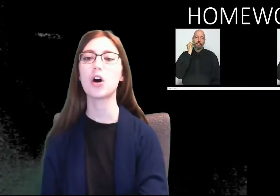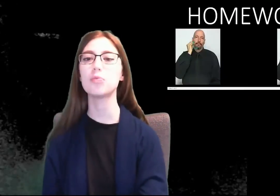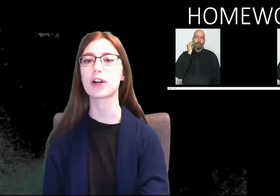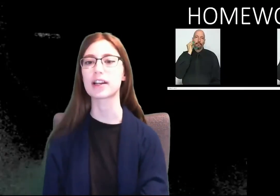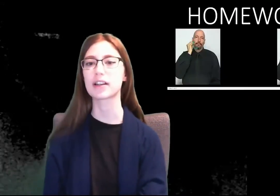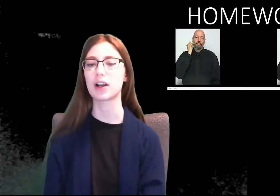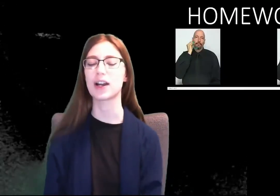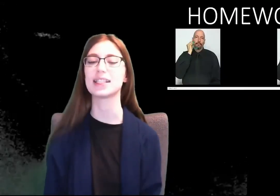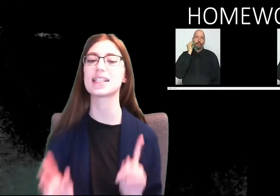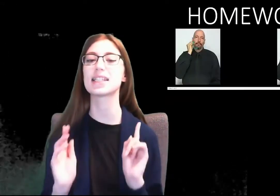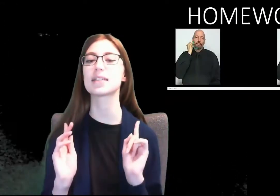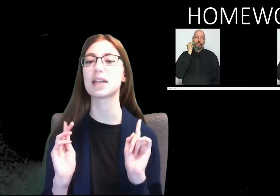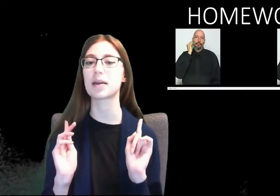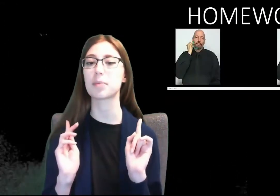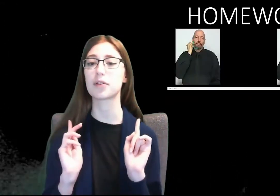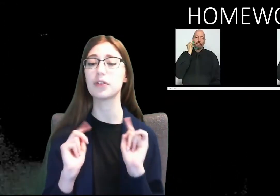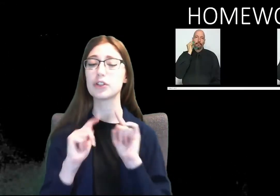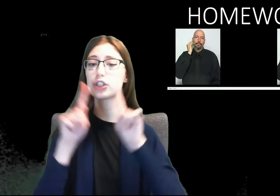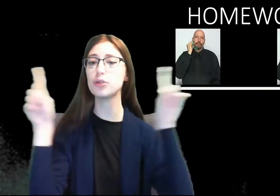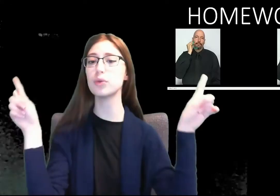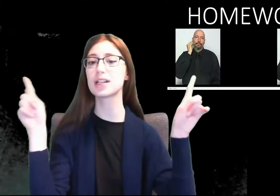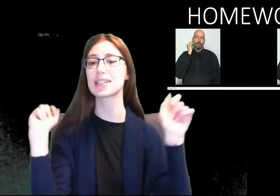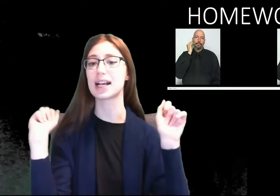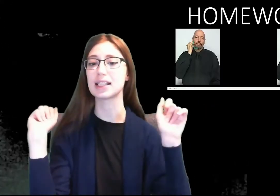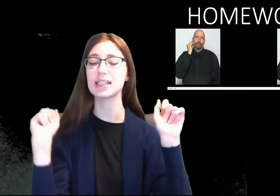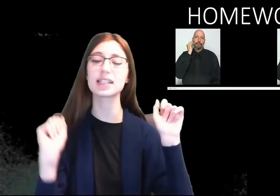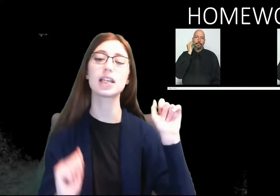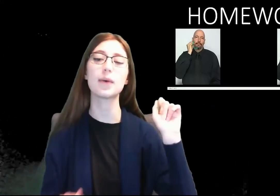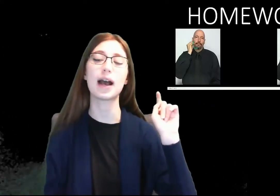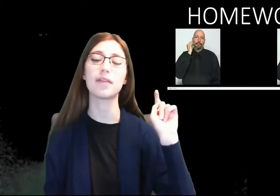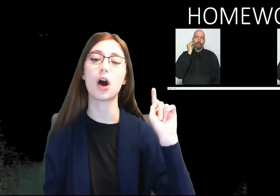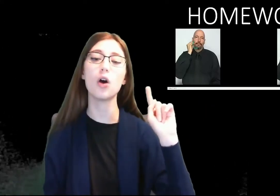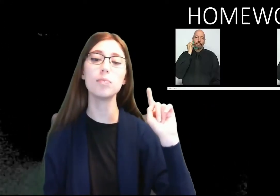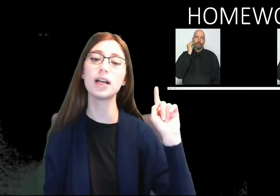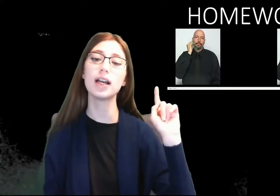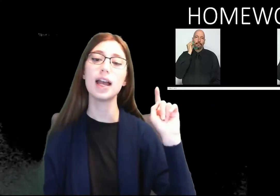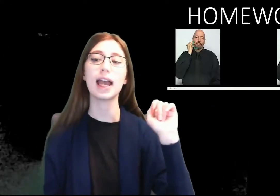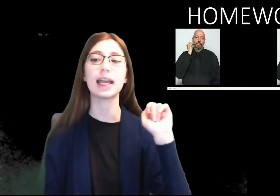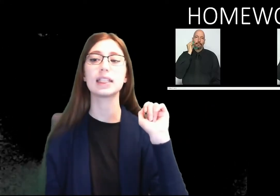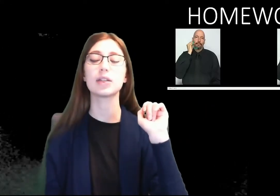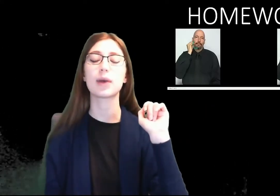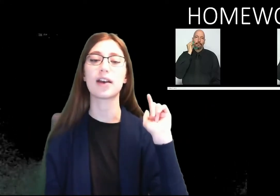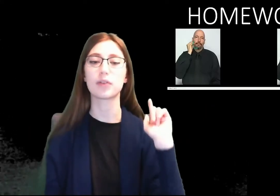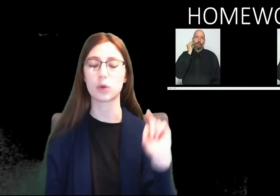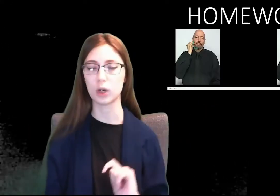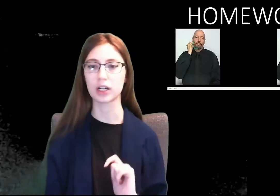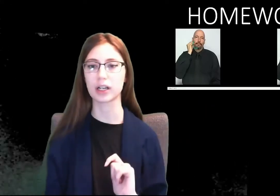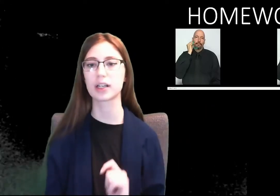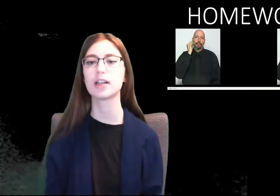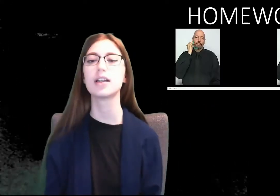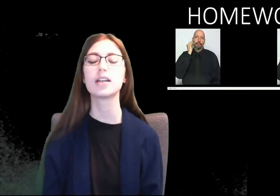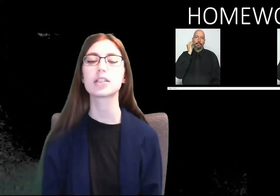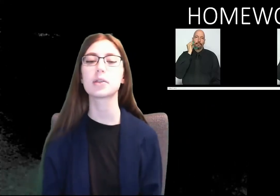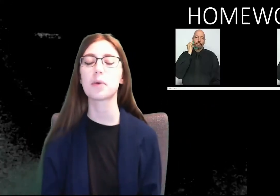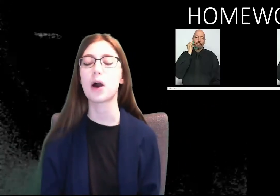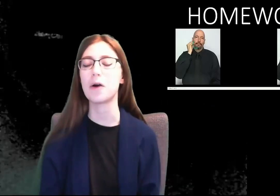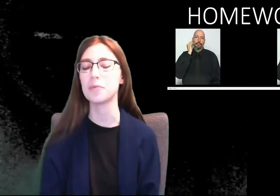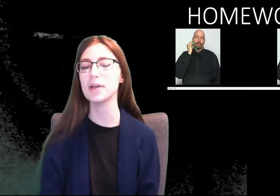Homework. All right, this is made up of two signs. You have home and then you have work. So home